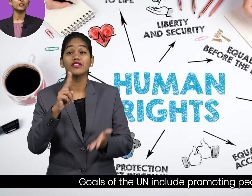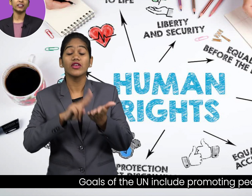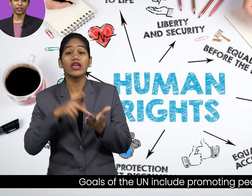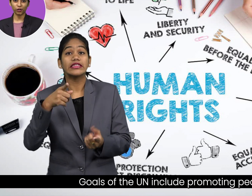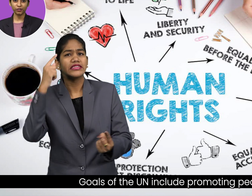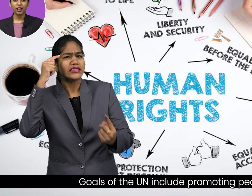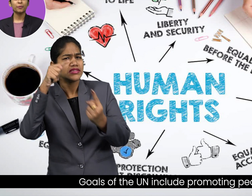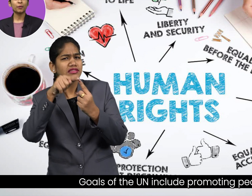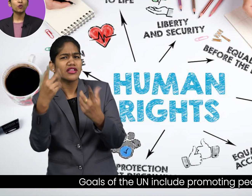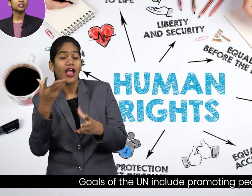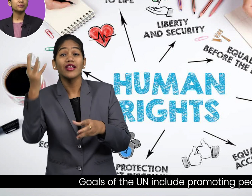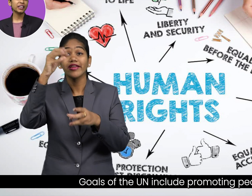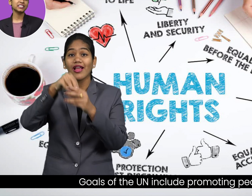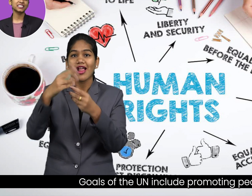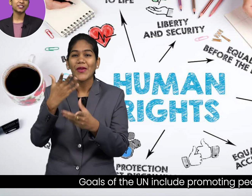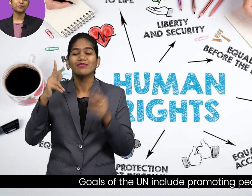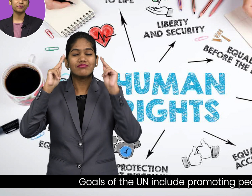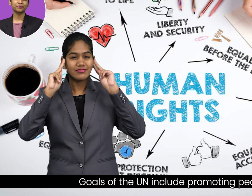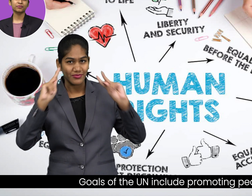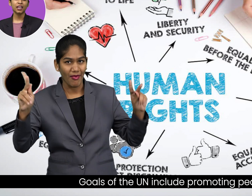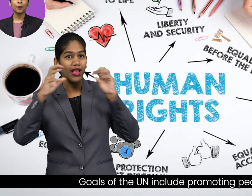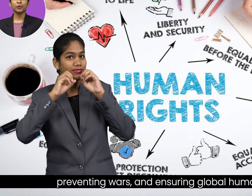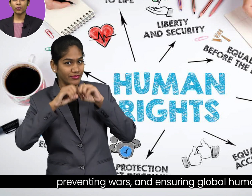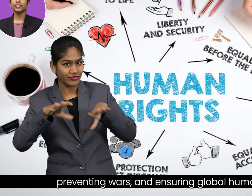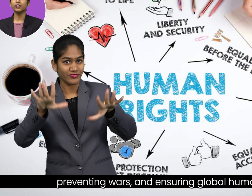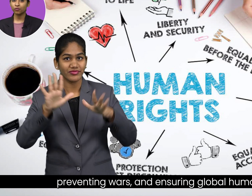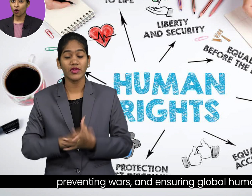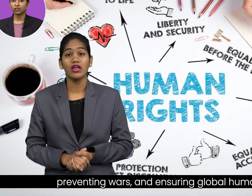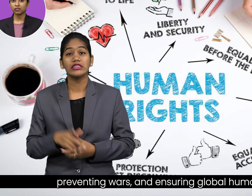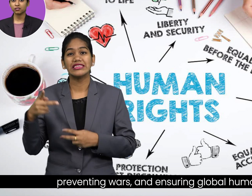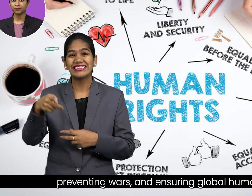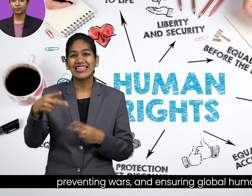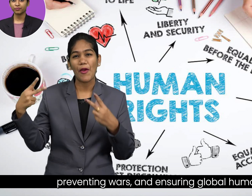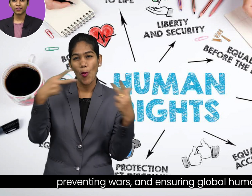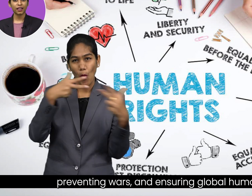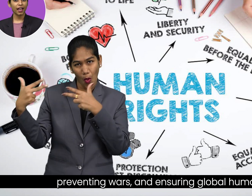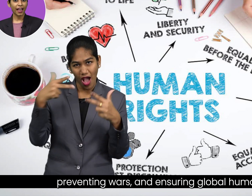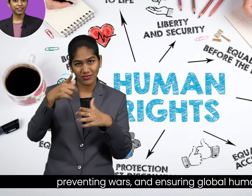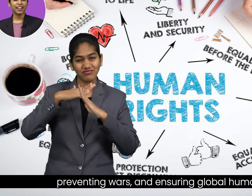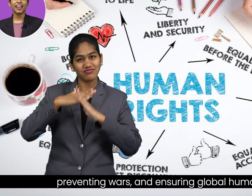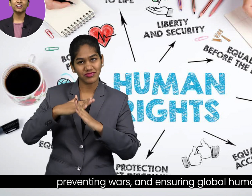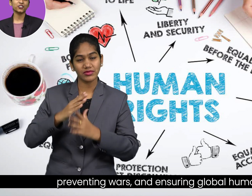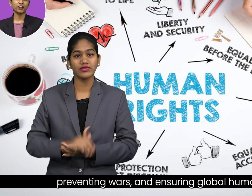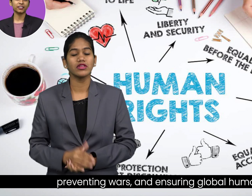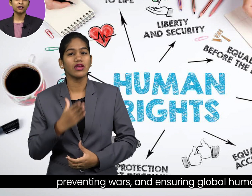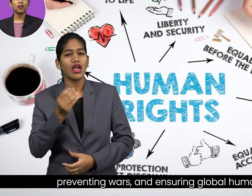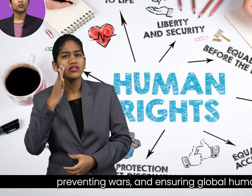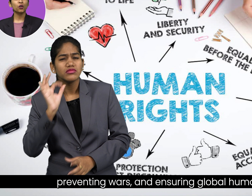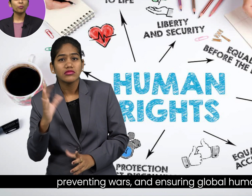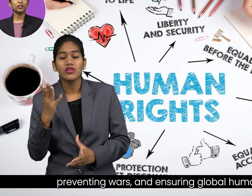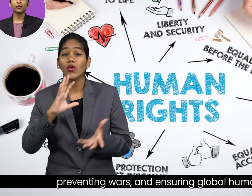Goals of the UN include promoting peace, preventing wars, and